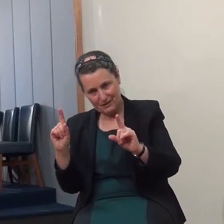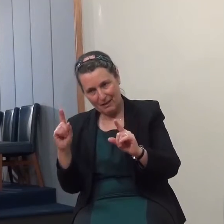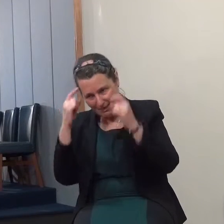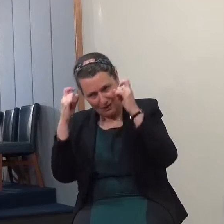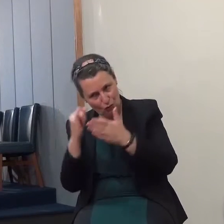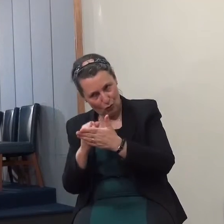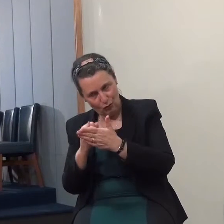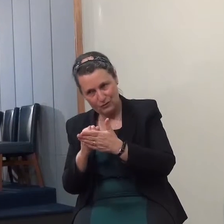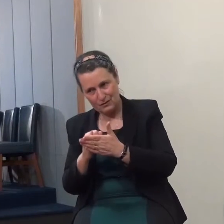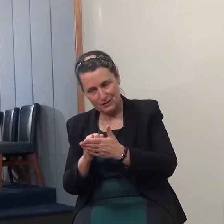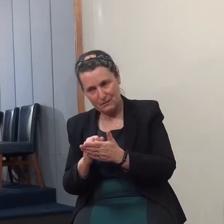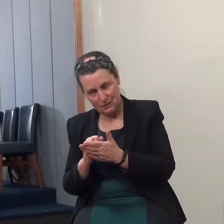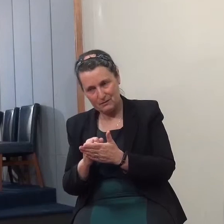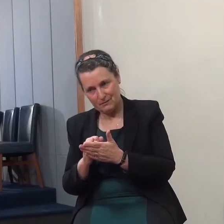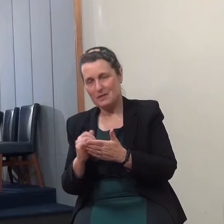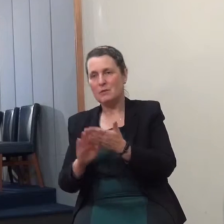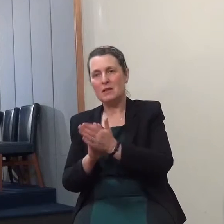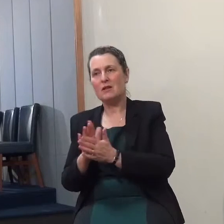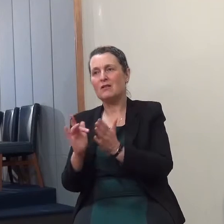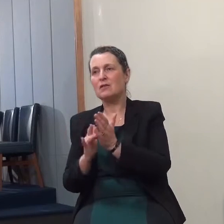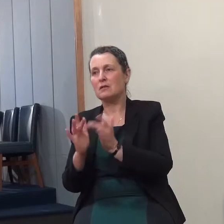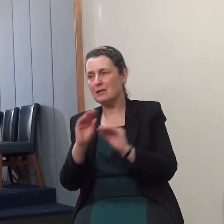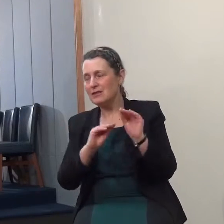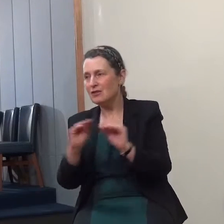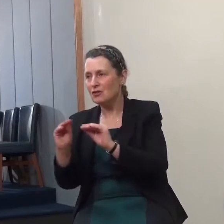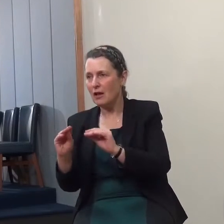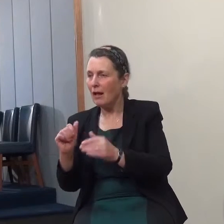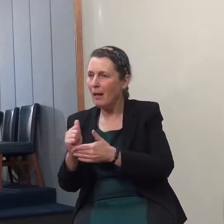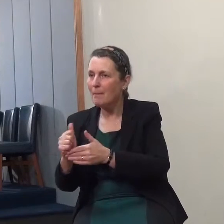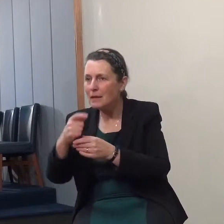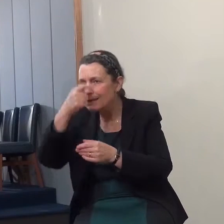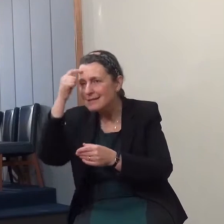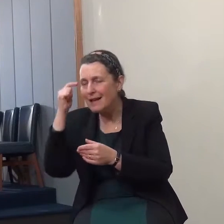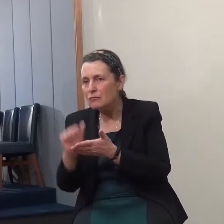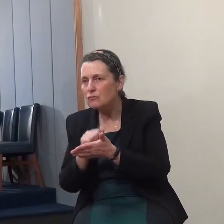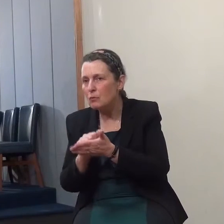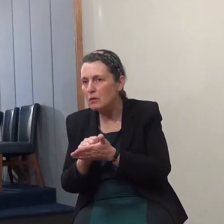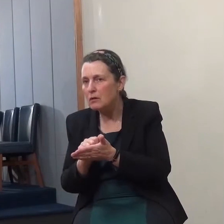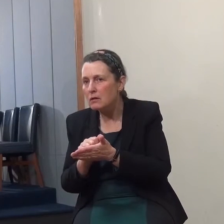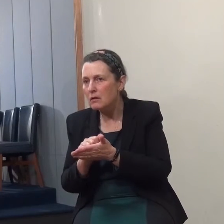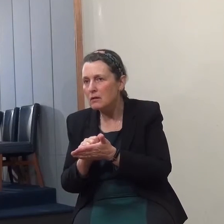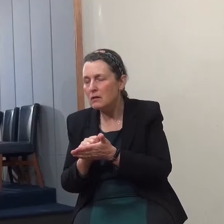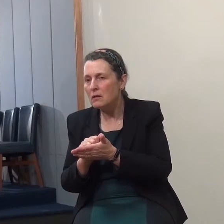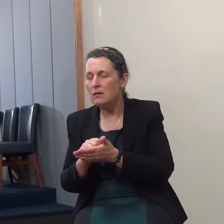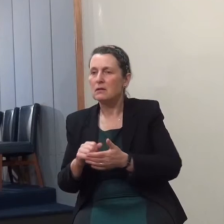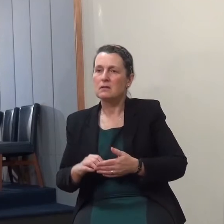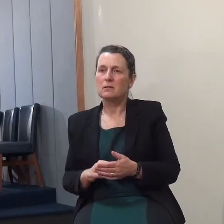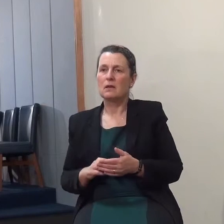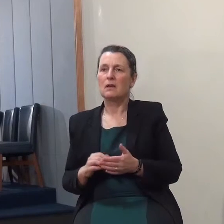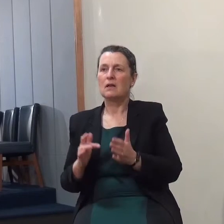on the Mount. The Sermon on the Mount did three things. It was first and foremost to the disciples, as we